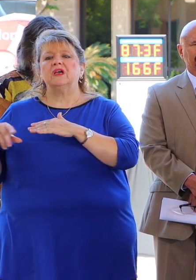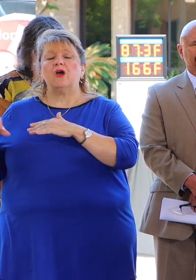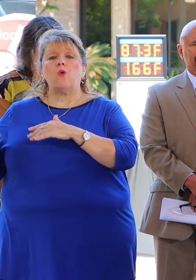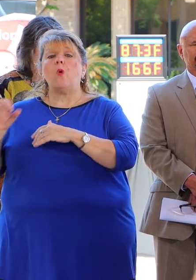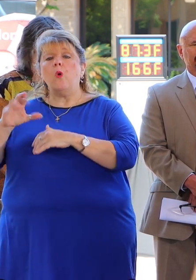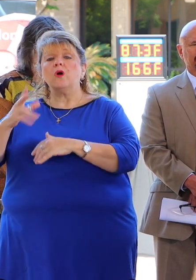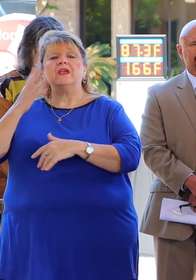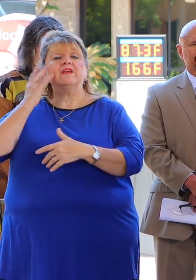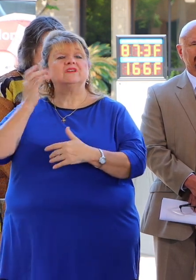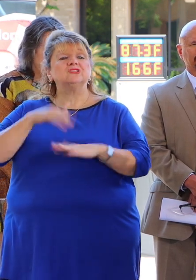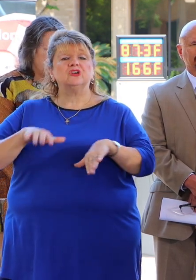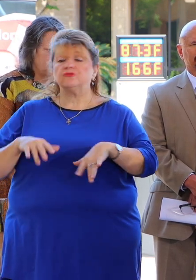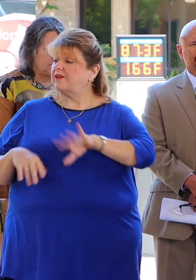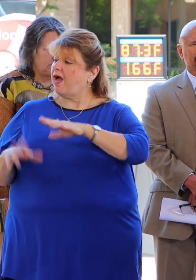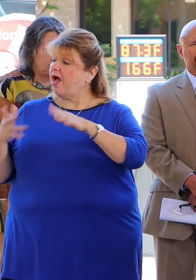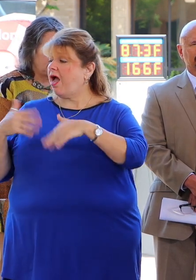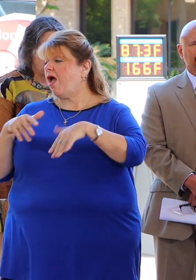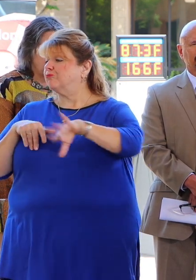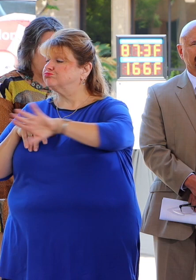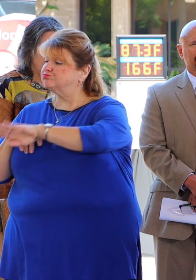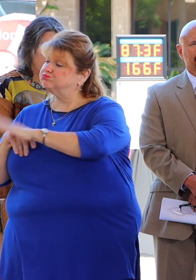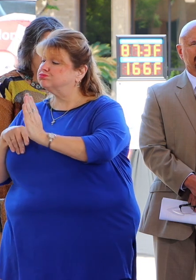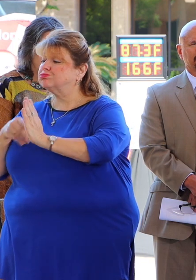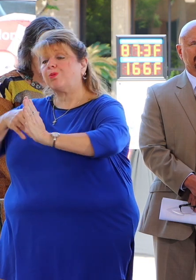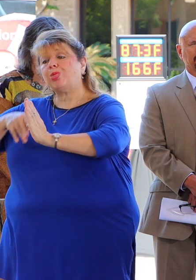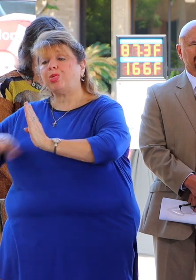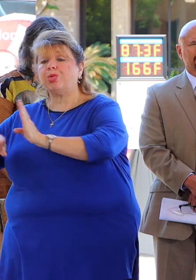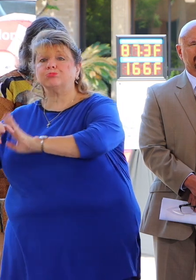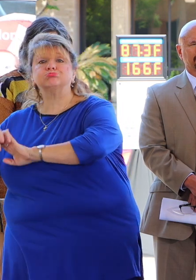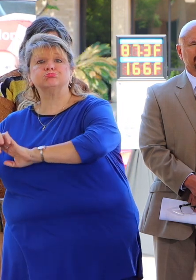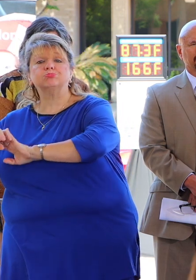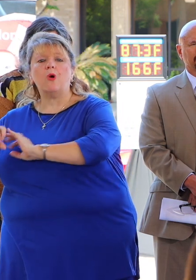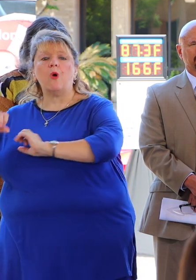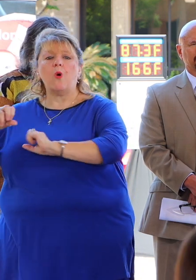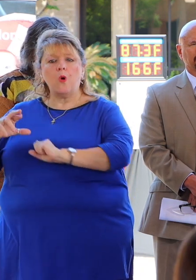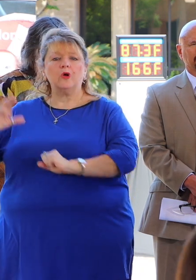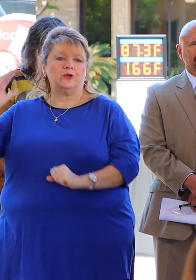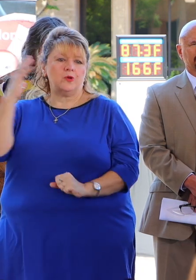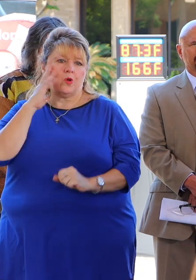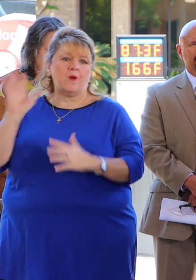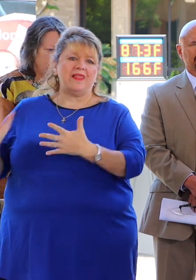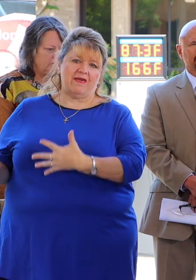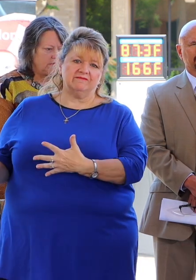vehicle, or are knowingly left inside of a vehicle.